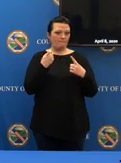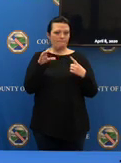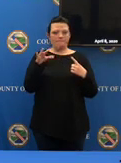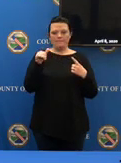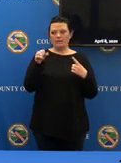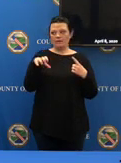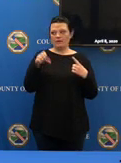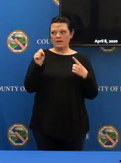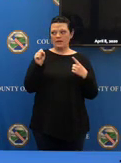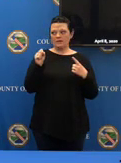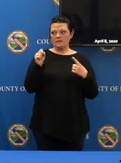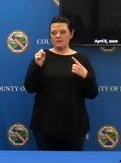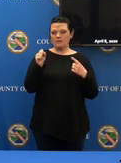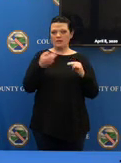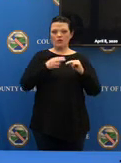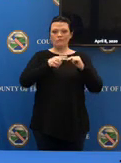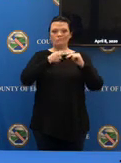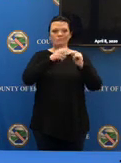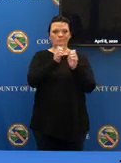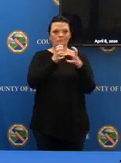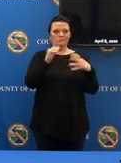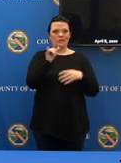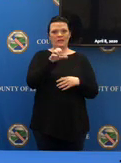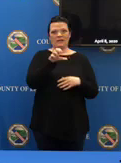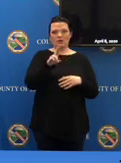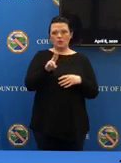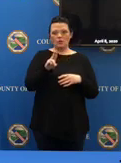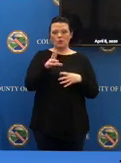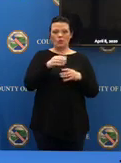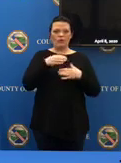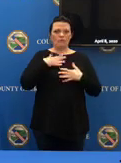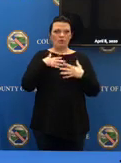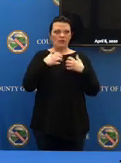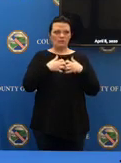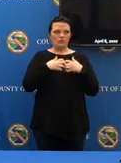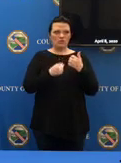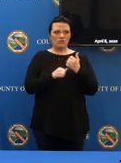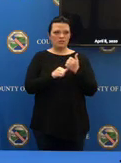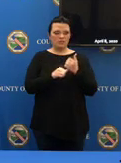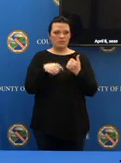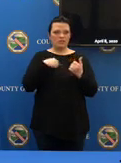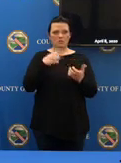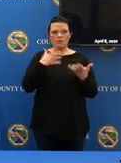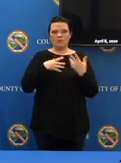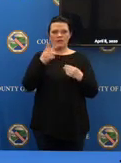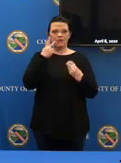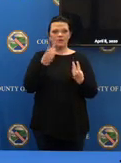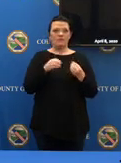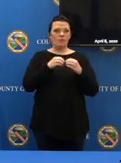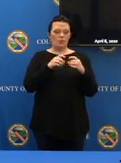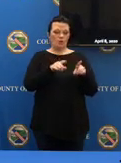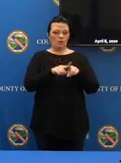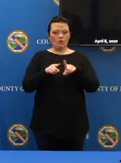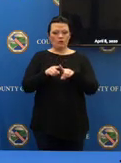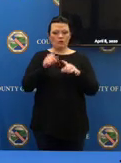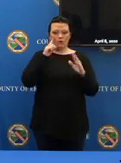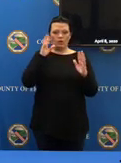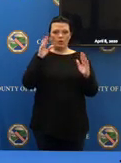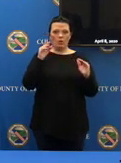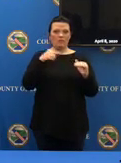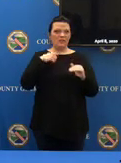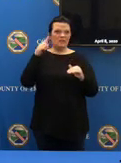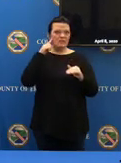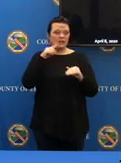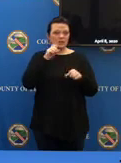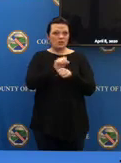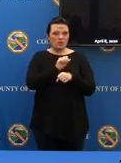cases that are growing in the ICUs and ICU airway assist, that we may see additional ones as well. Hopefully the sound was